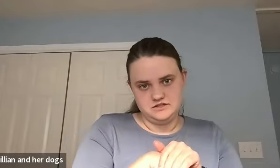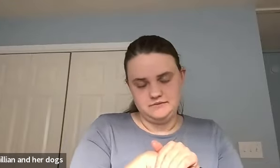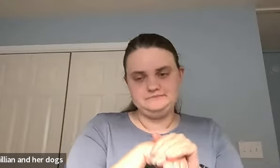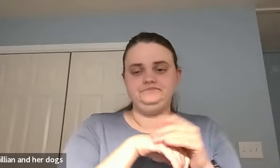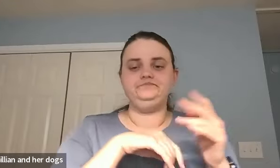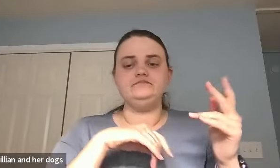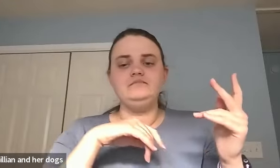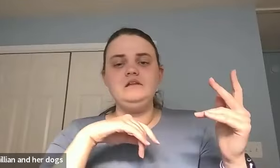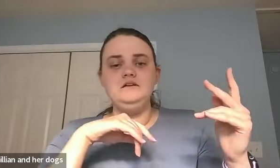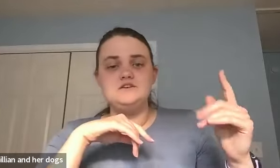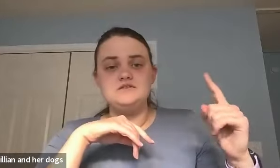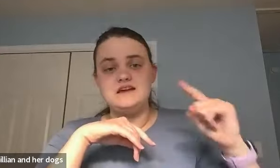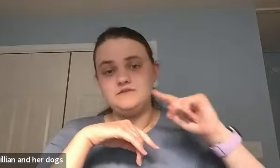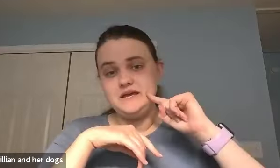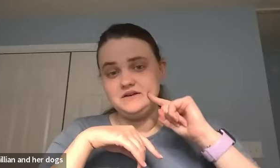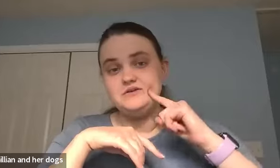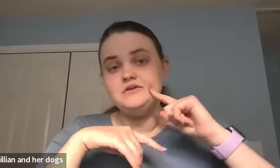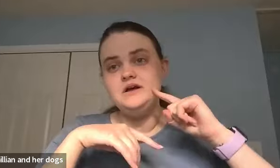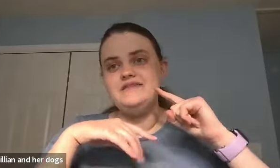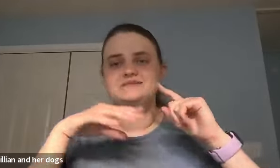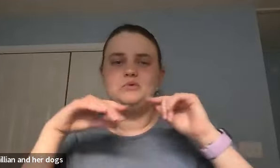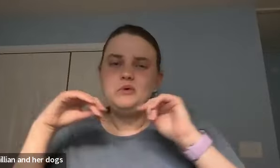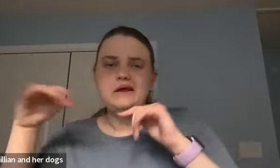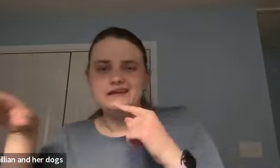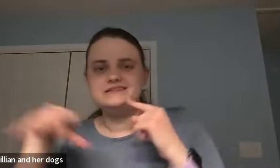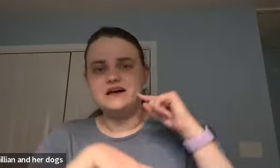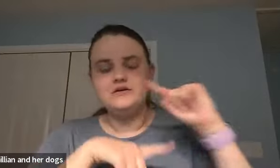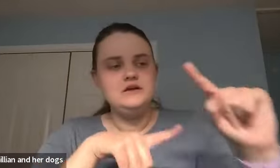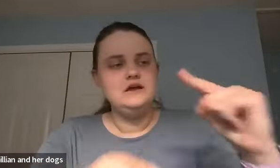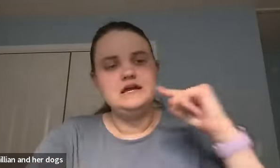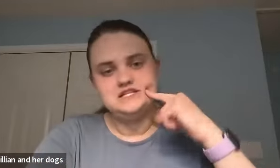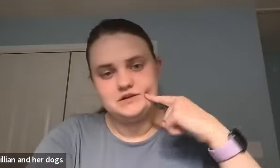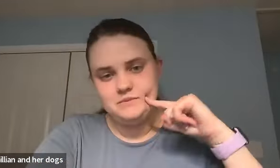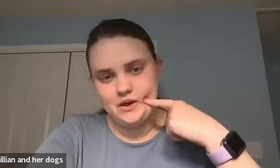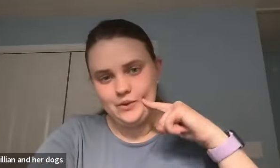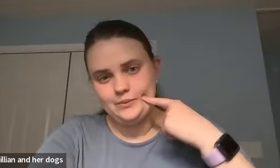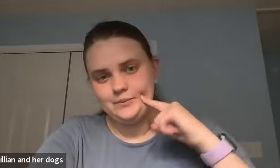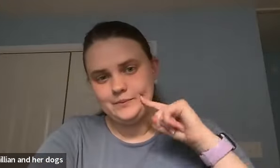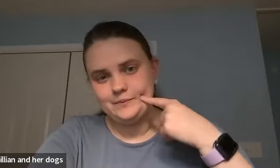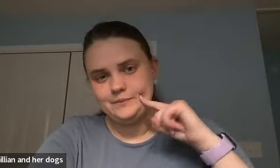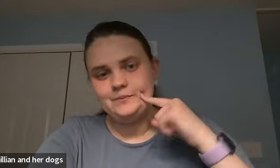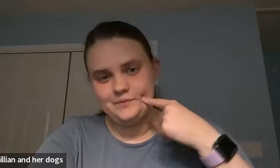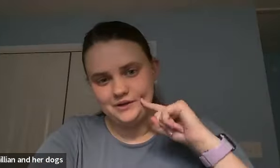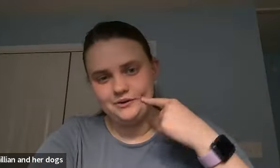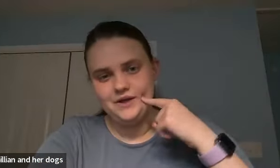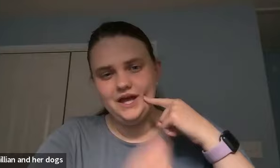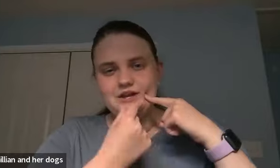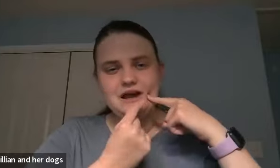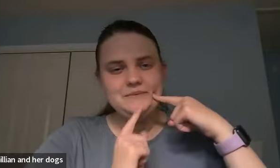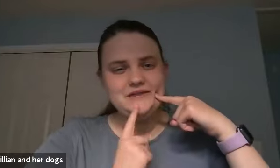about. So the sign for pickle, that's more ASL. It's just gonna be pickle. Pickle. And you kind of make that